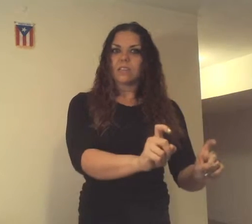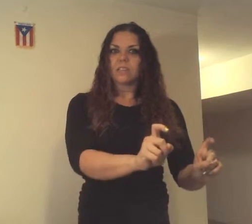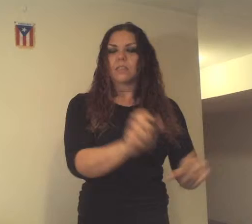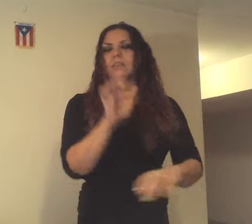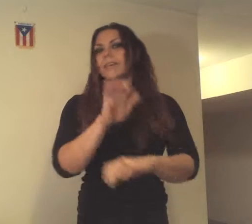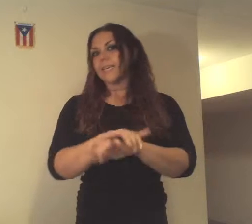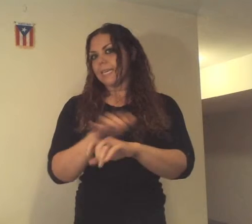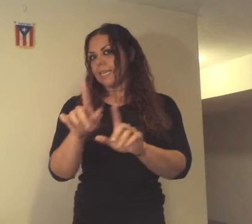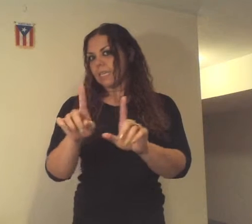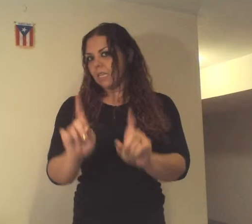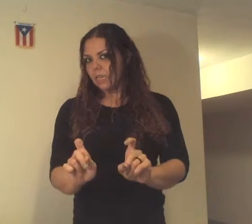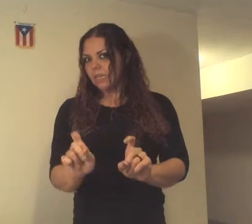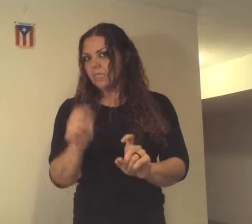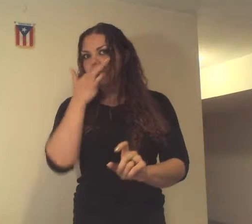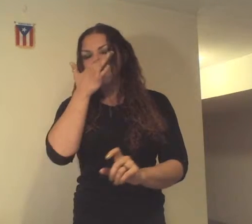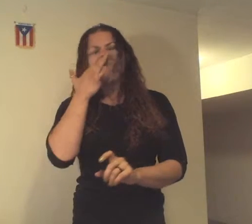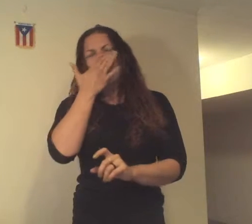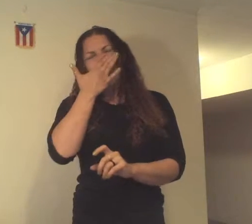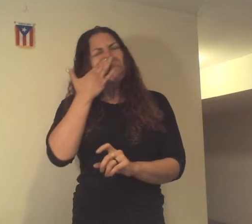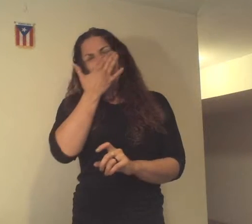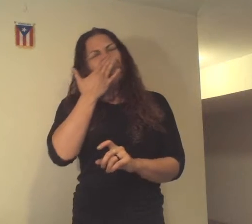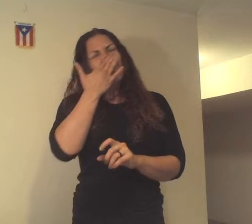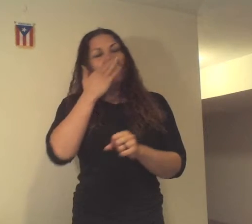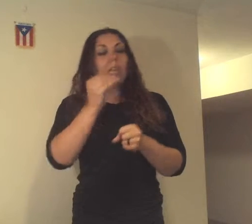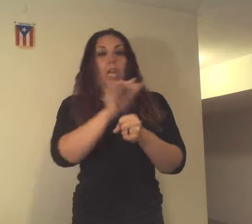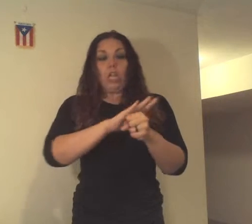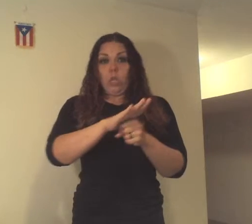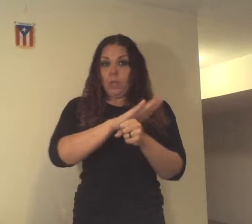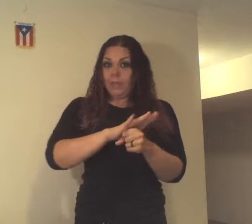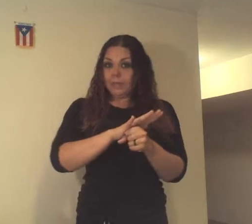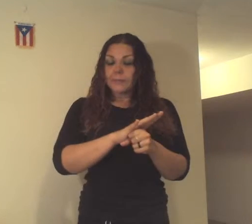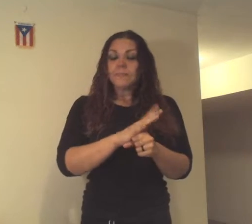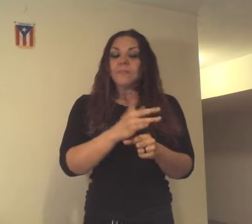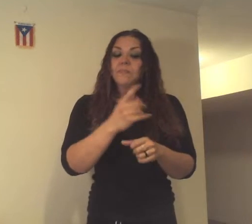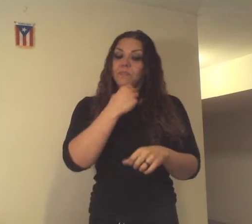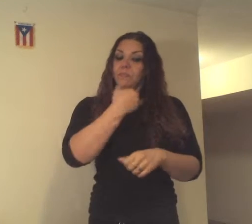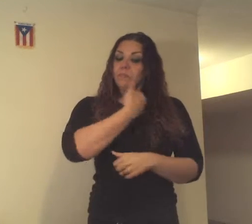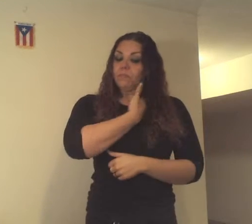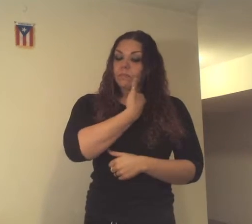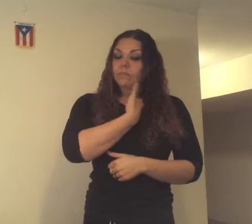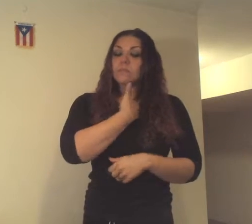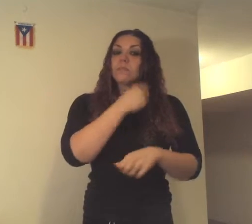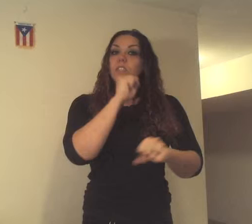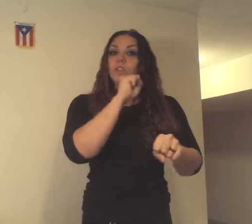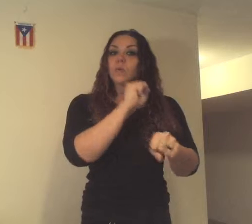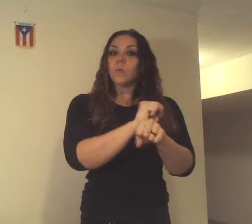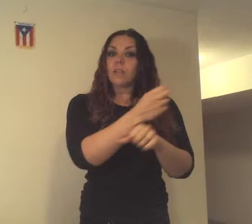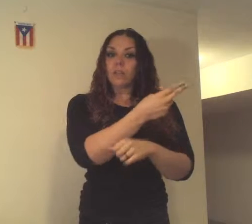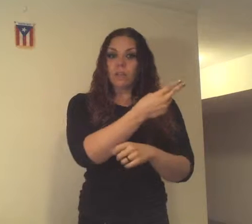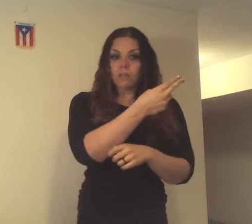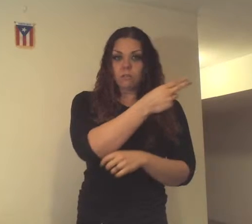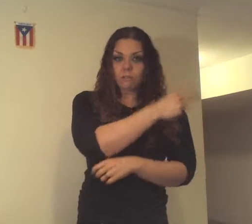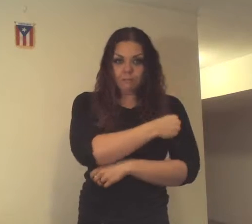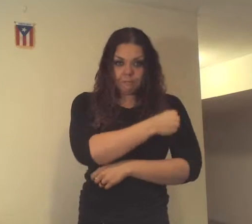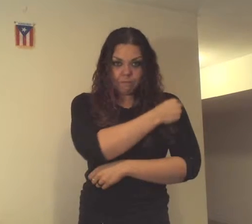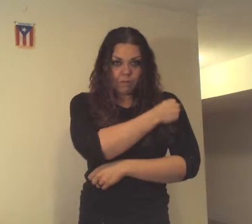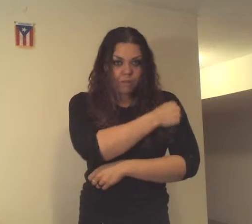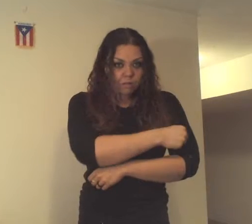Let me bring it to you locally. I work at the Cambridge Hospital. It's a primary Harvard Medical School teaching facility. We have more